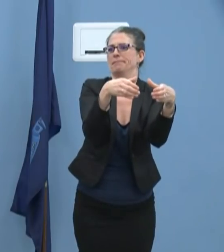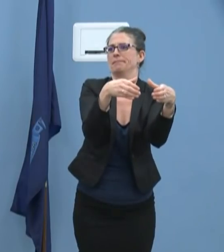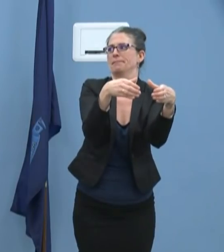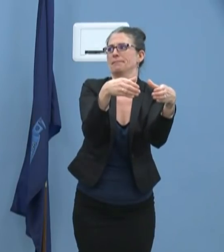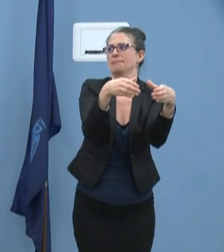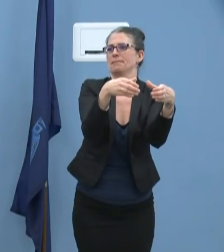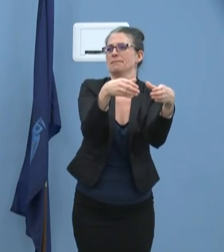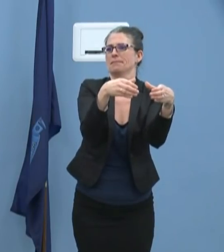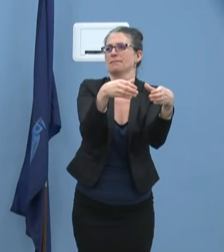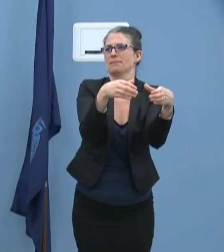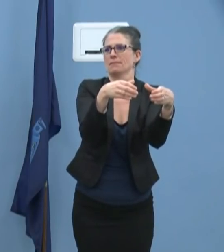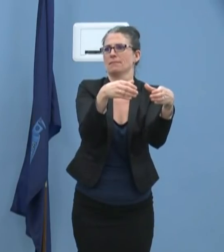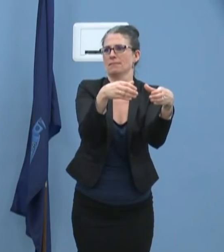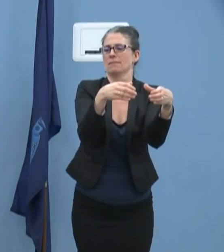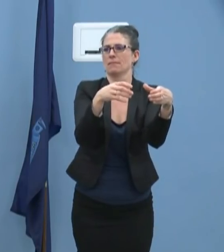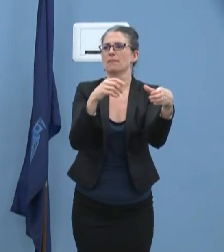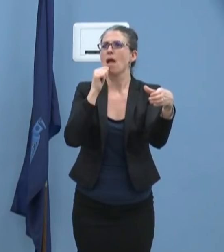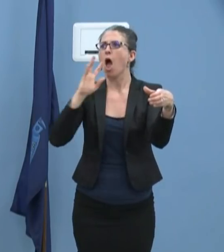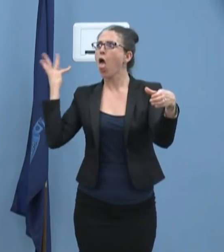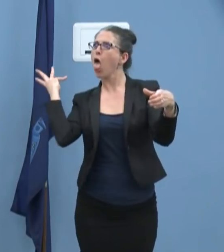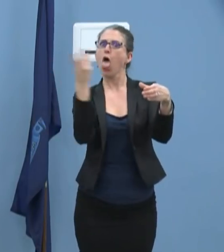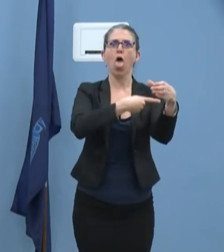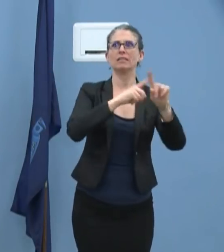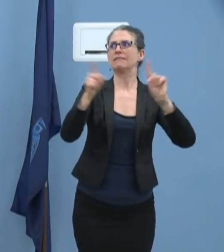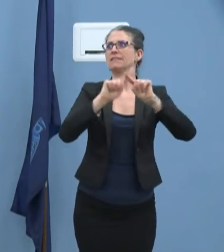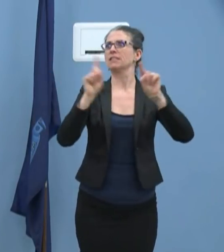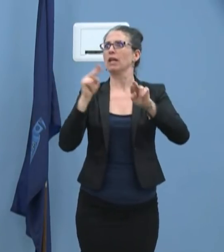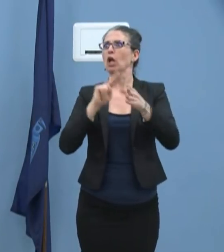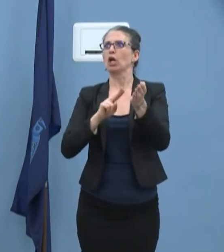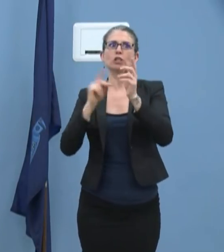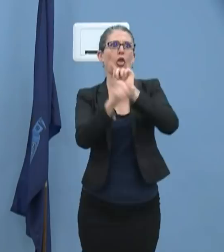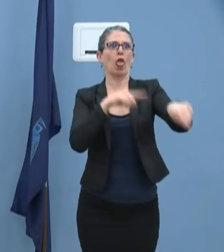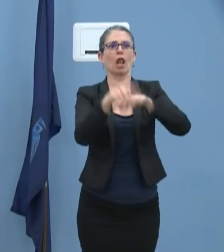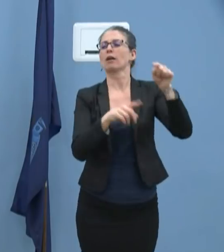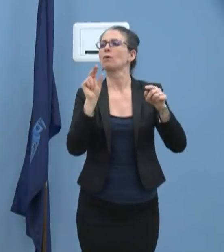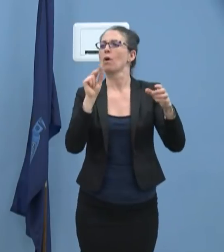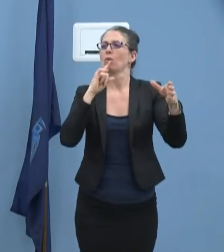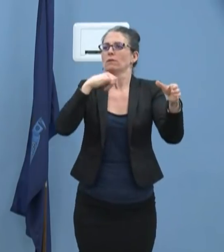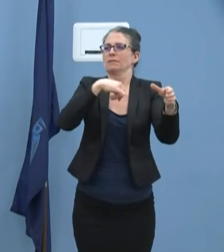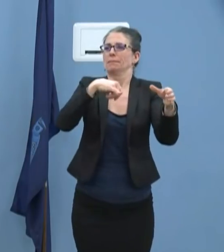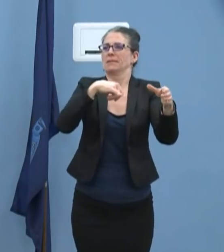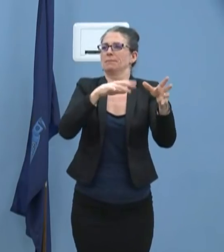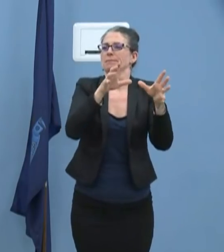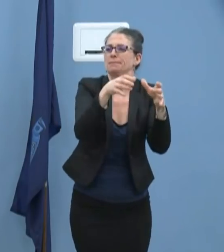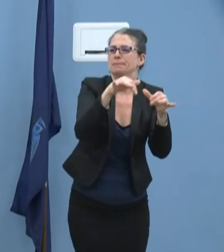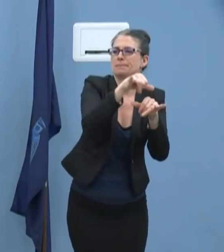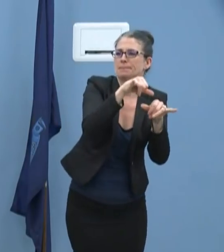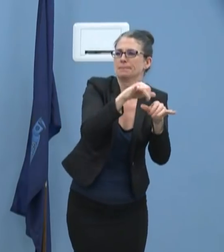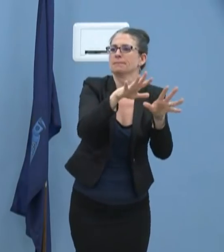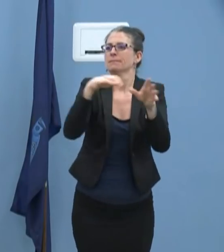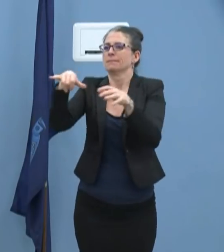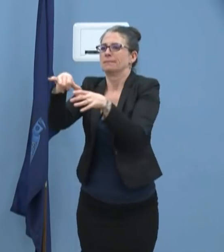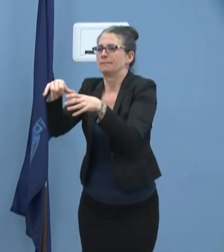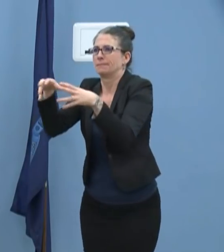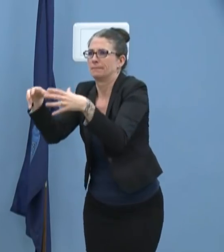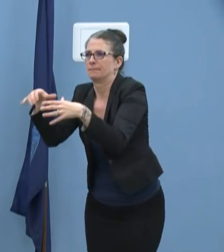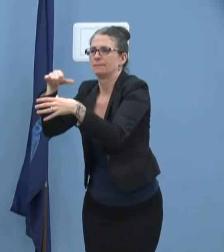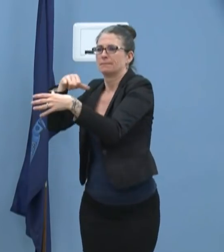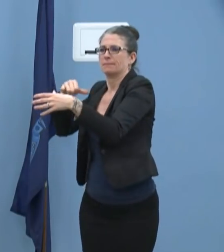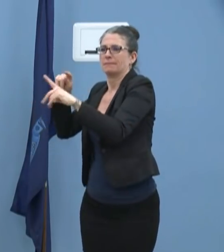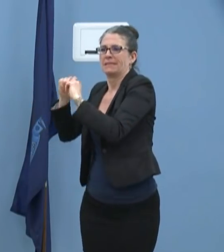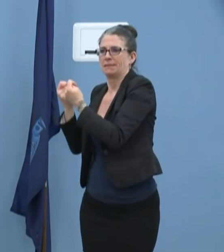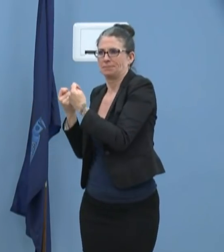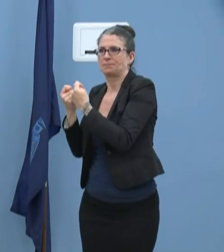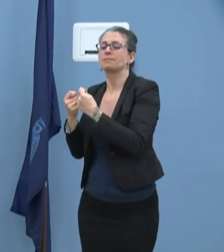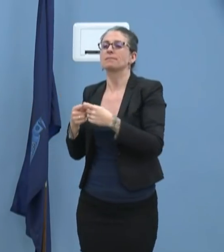enter a world in which we forego other vital social and medical services only because of the coronavirus.